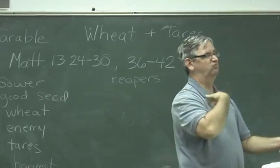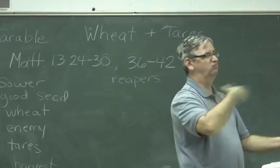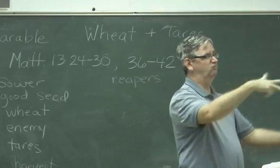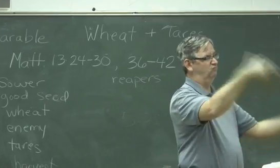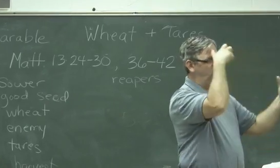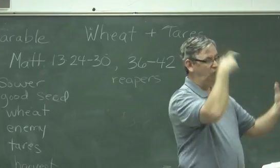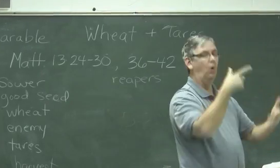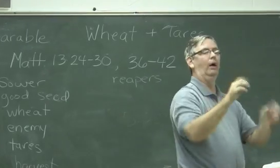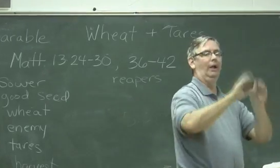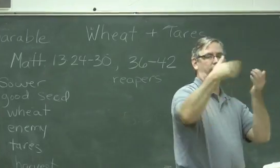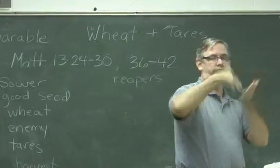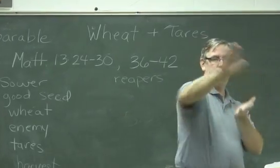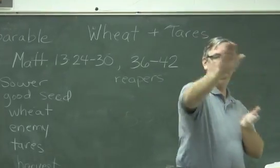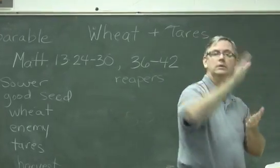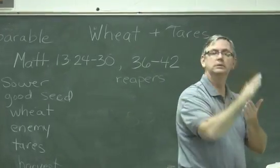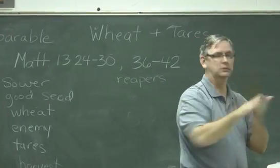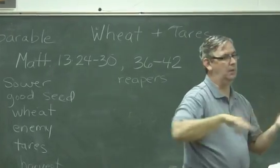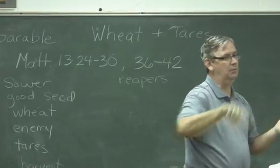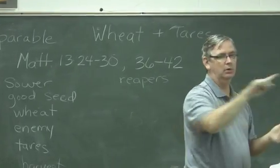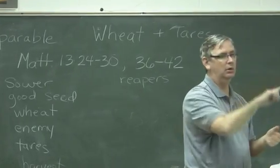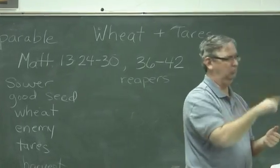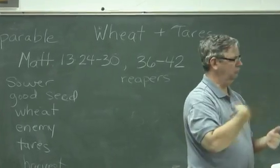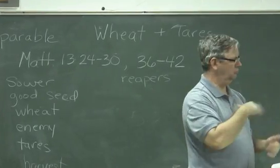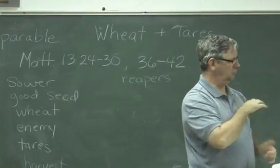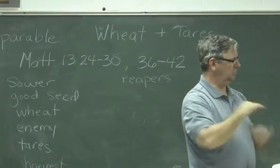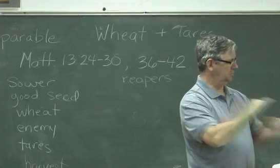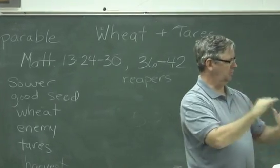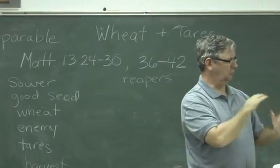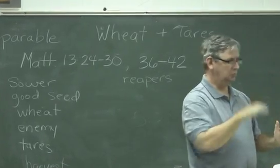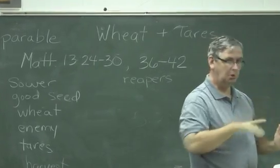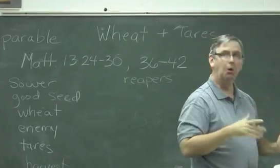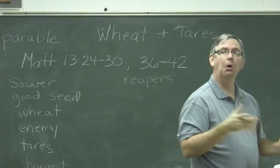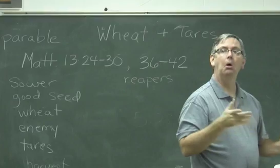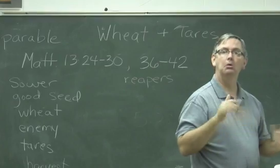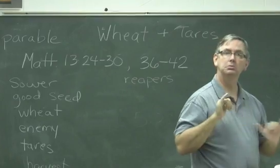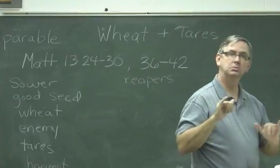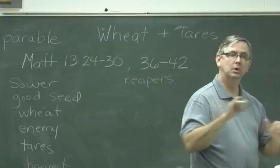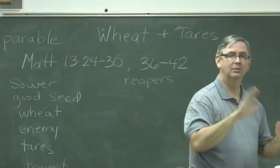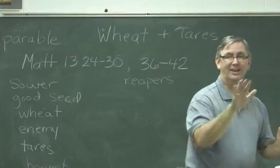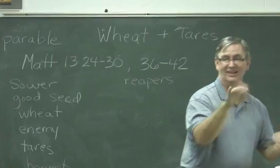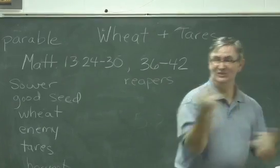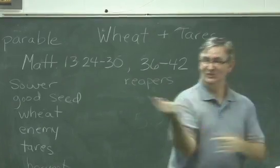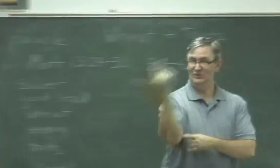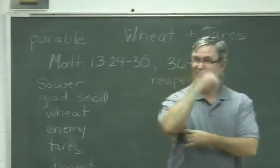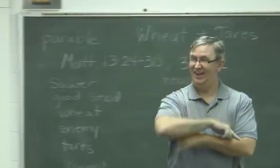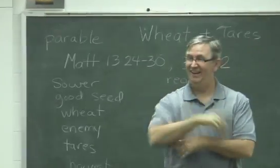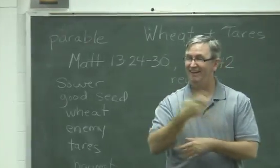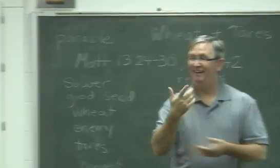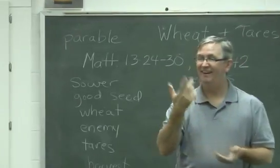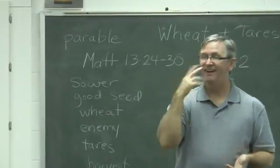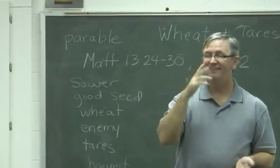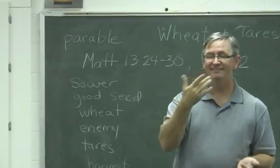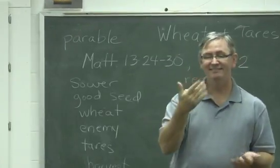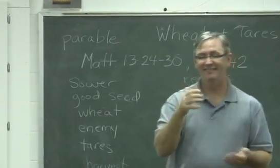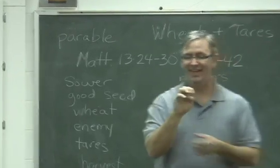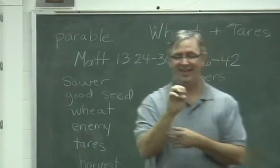they say they're Christians, but they're not. We can't be like only Christians only. No, we have